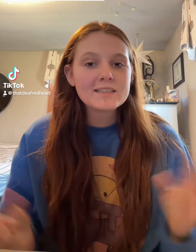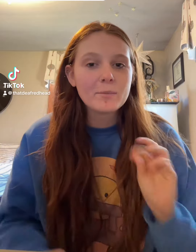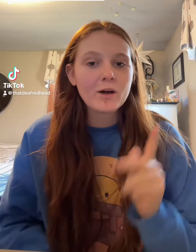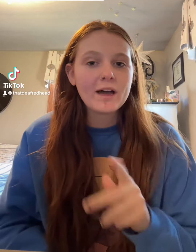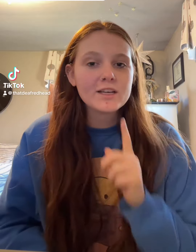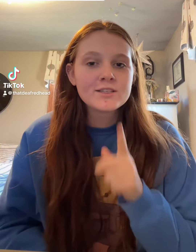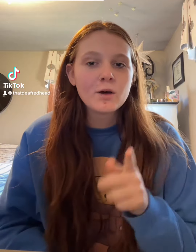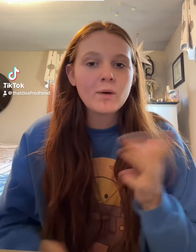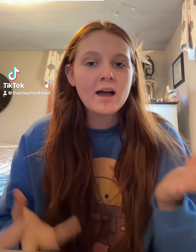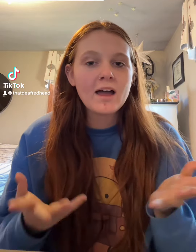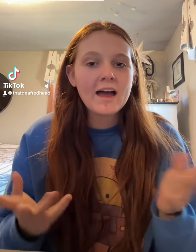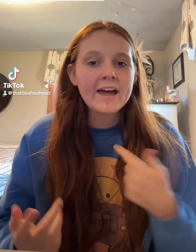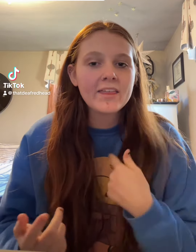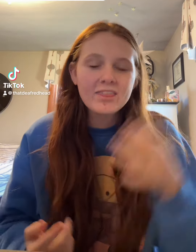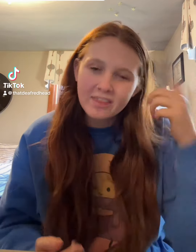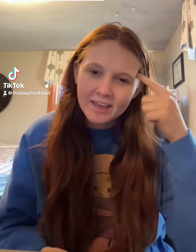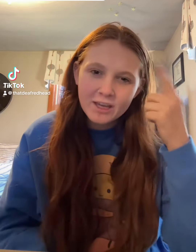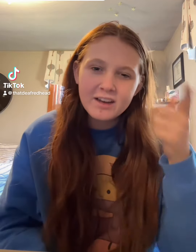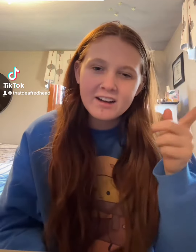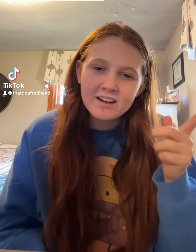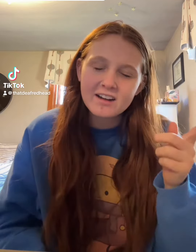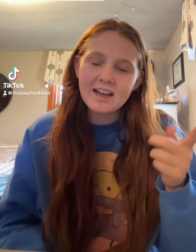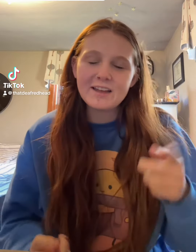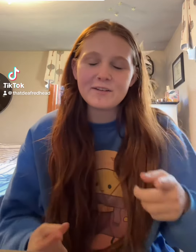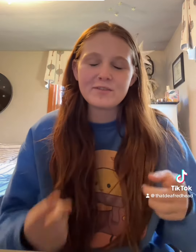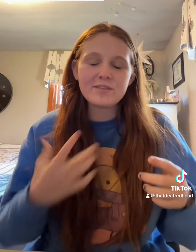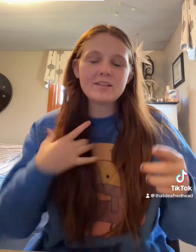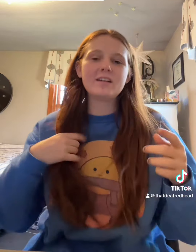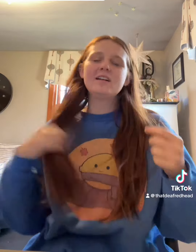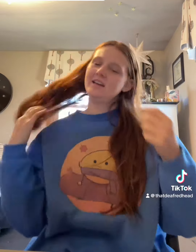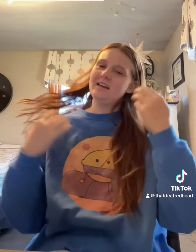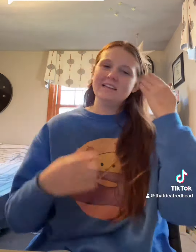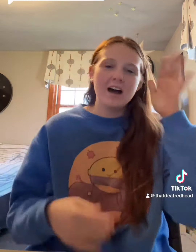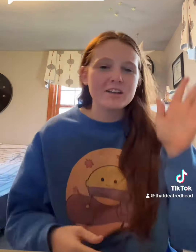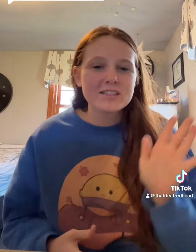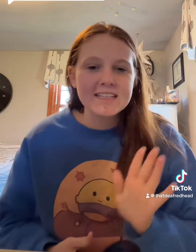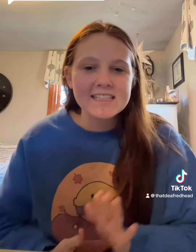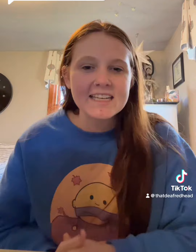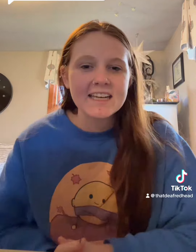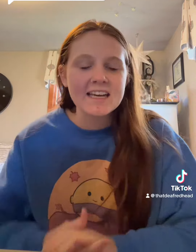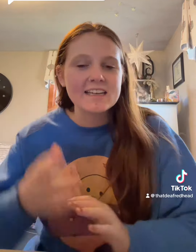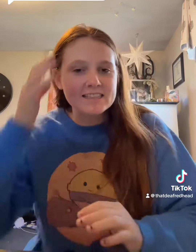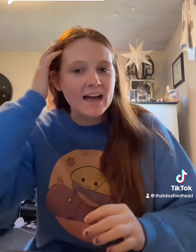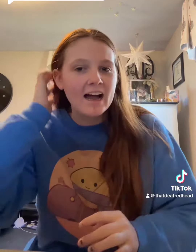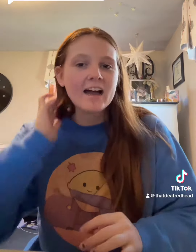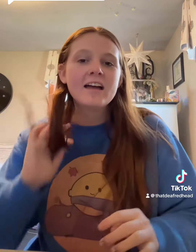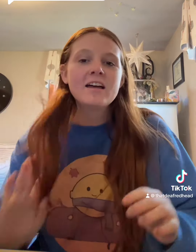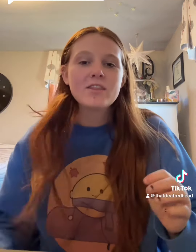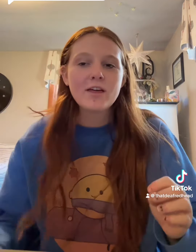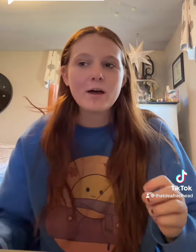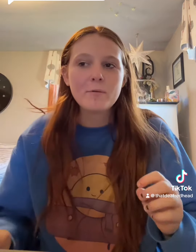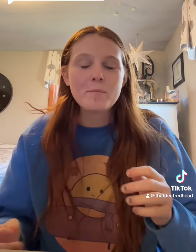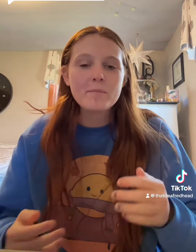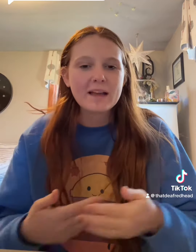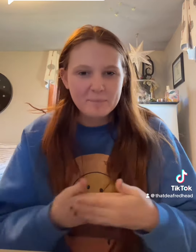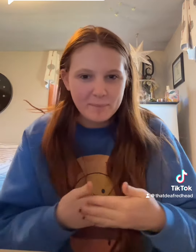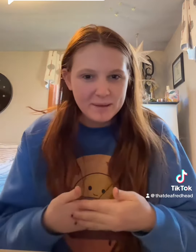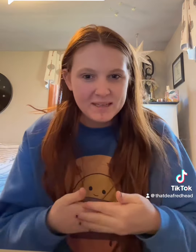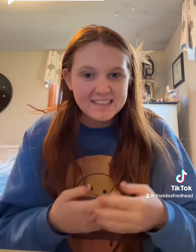What's up? Okay, so what I think you're kind of not understanding is that the baby